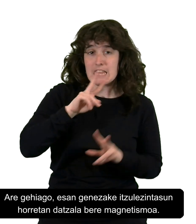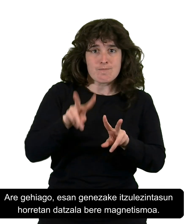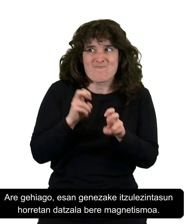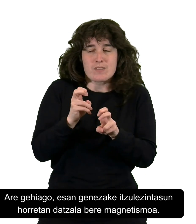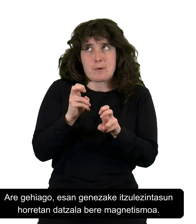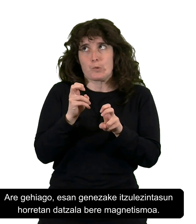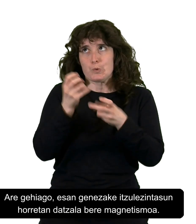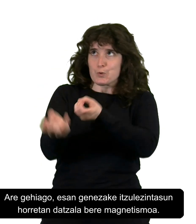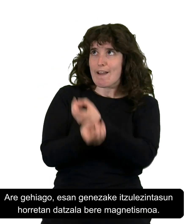magnetismoa.